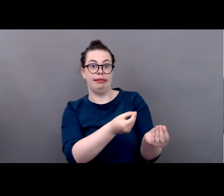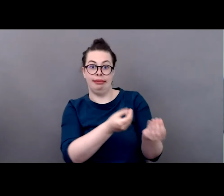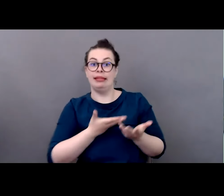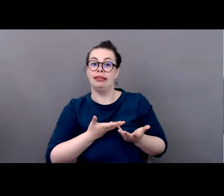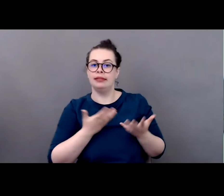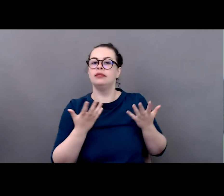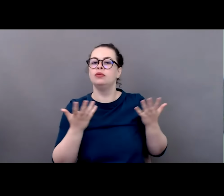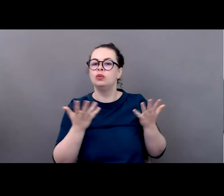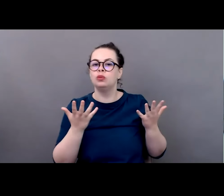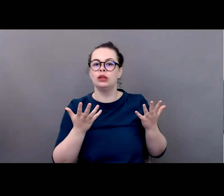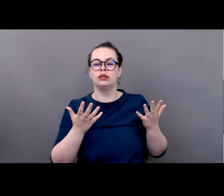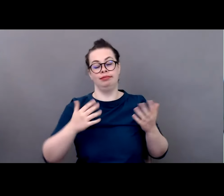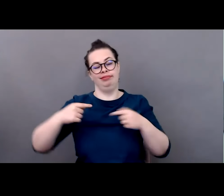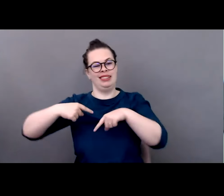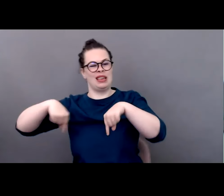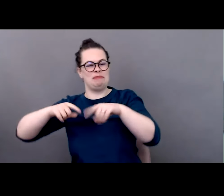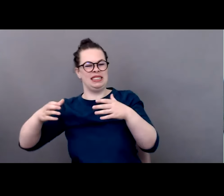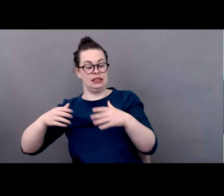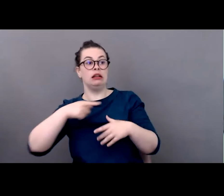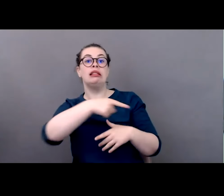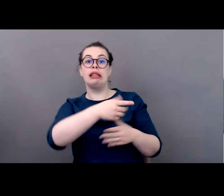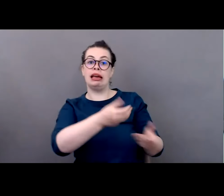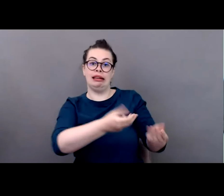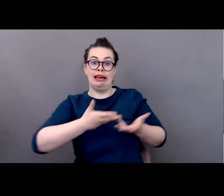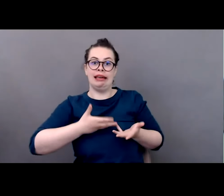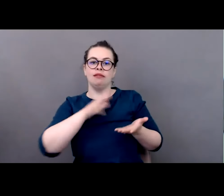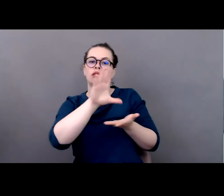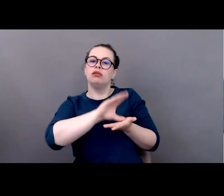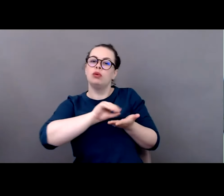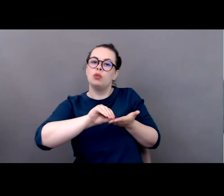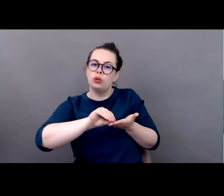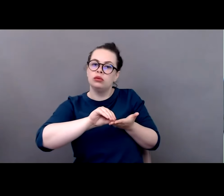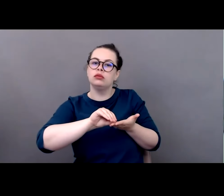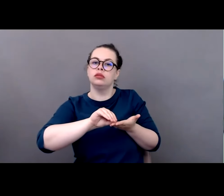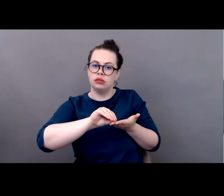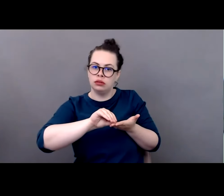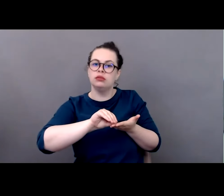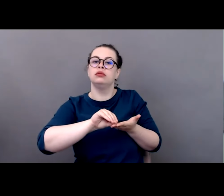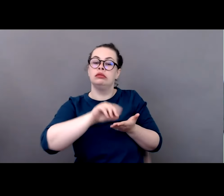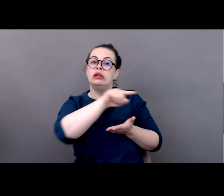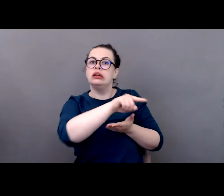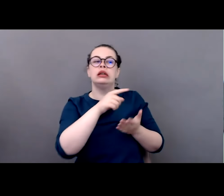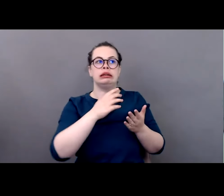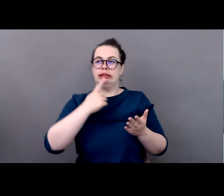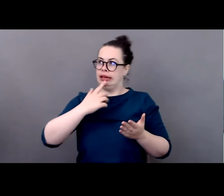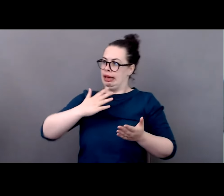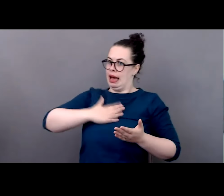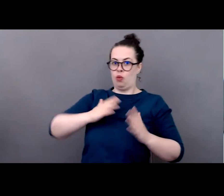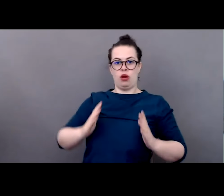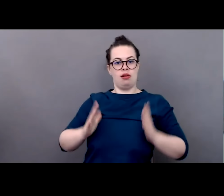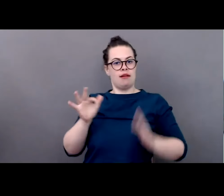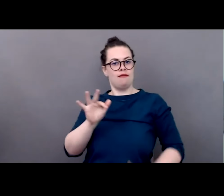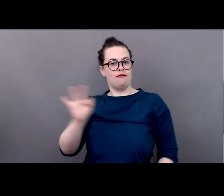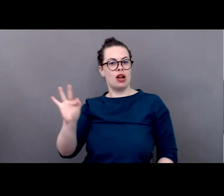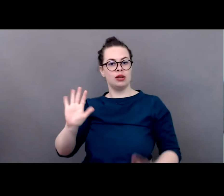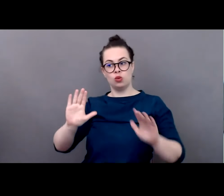the committee, the secretariat of the committee, with the report on the specific structural discriminations regarding autistic persons. And